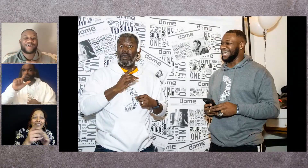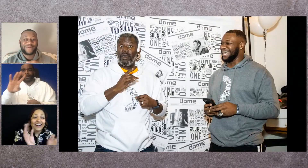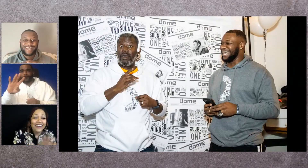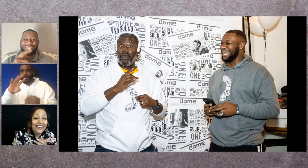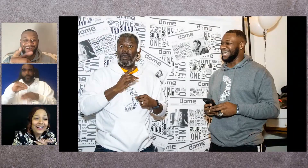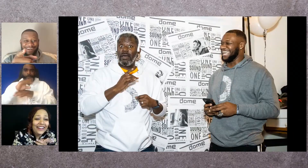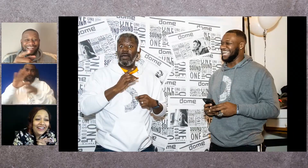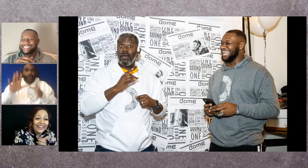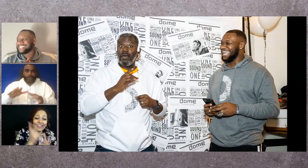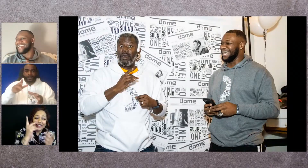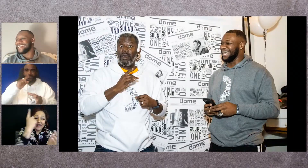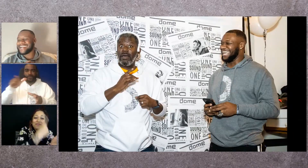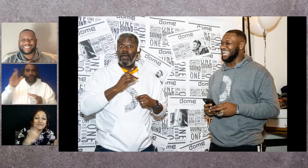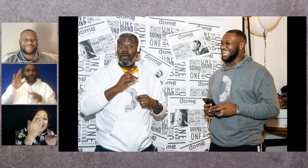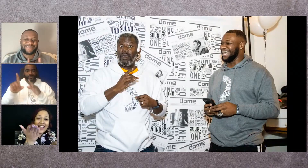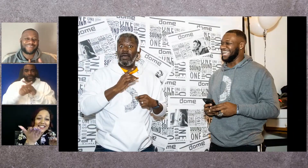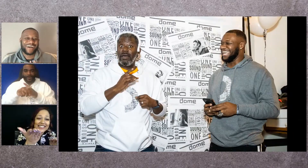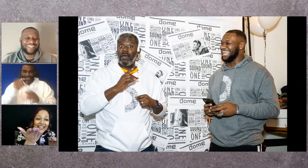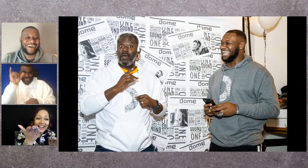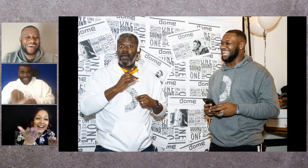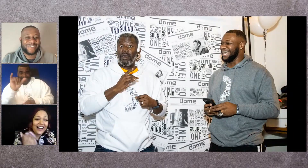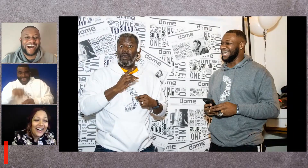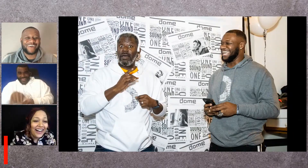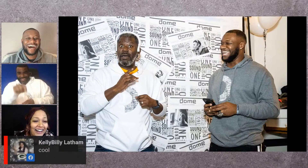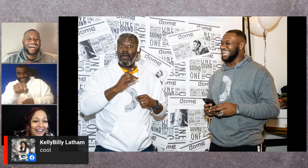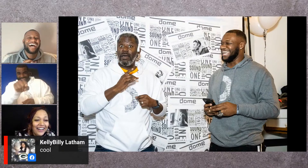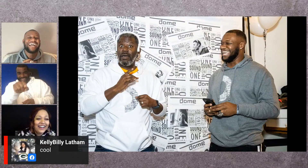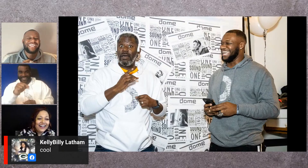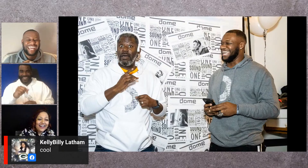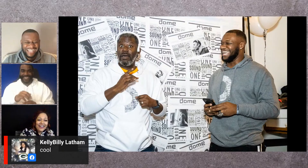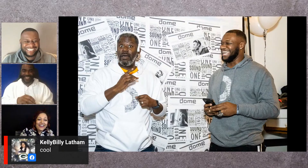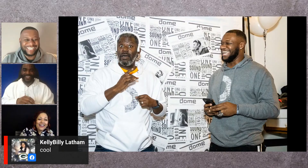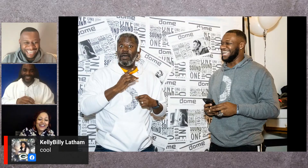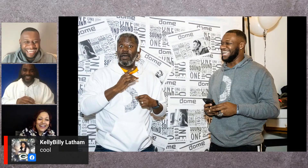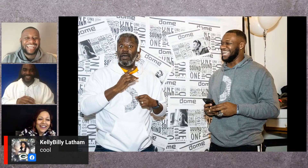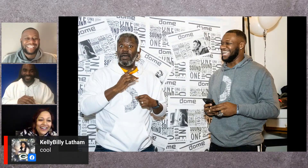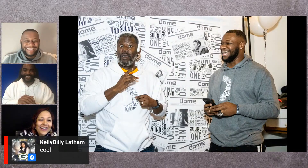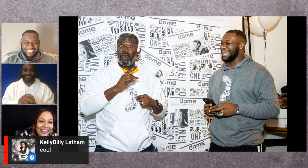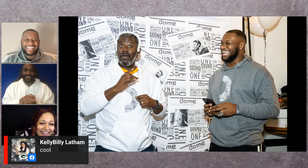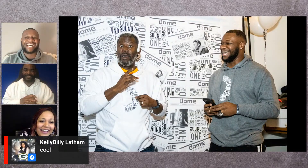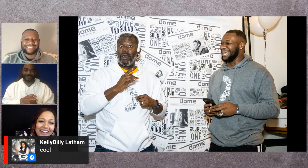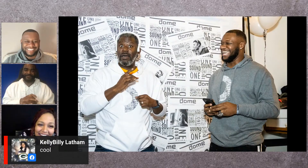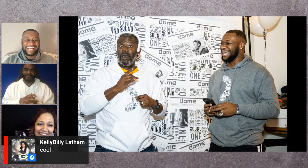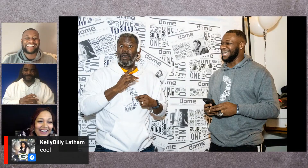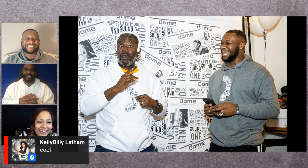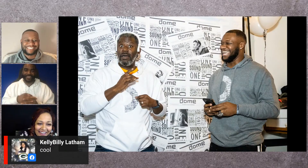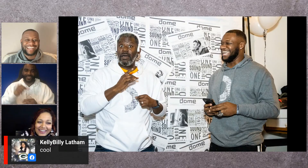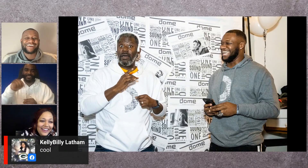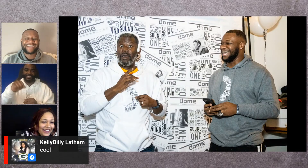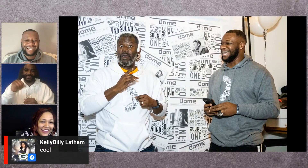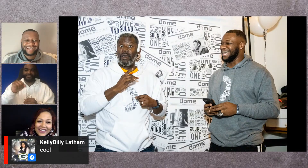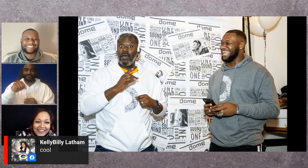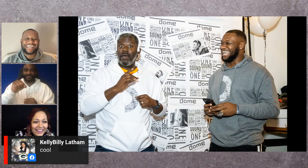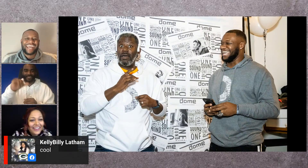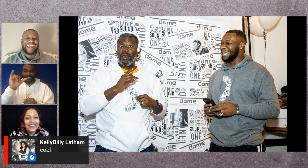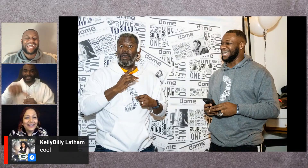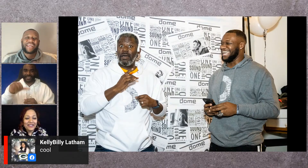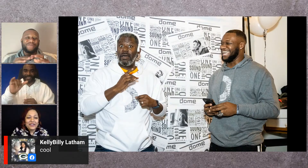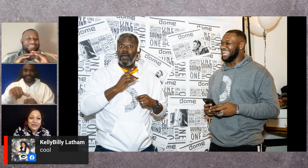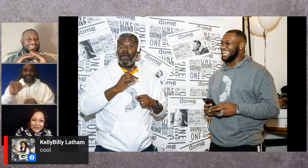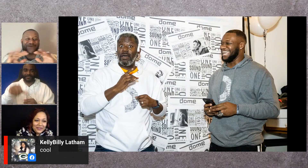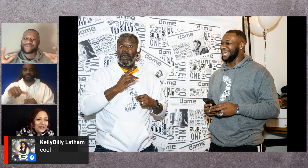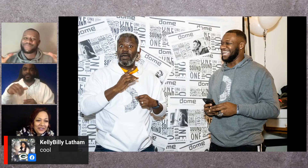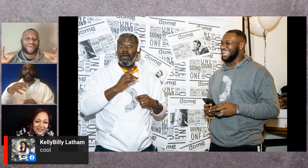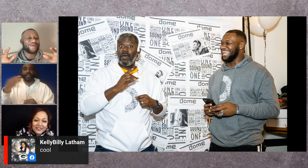able to come in. There it is. Yeah. There it is. Look at his face. Look at his face. Yes. There it is. And